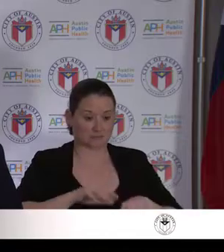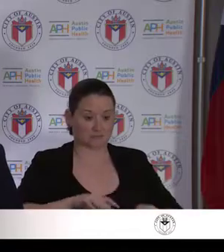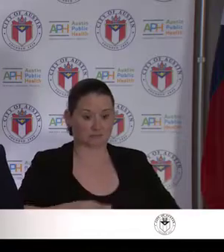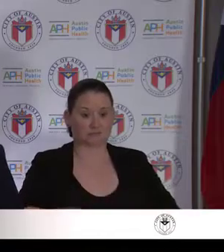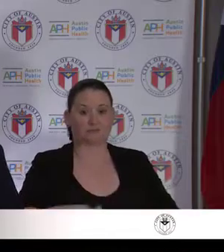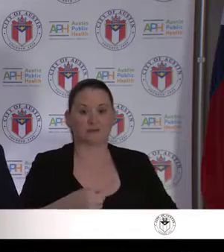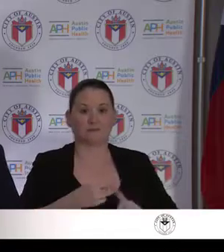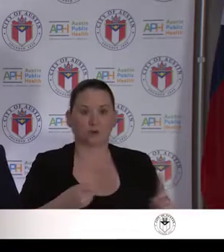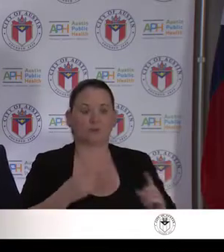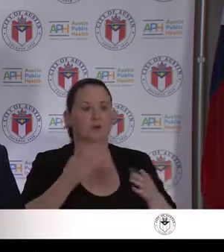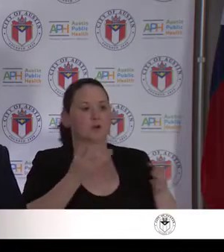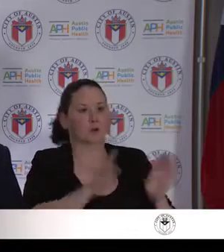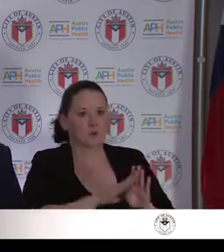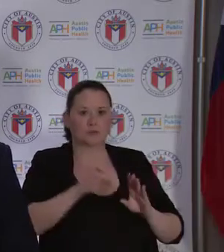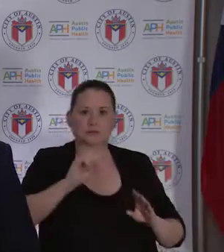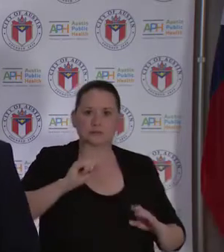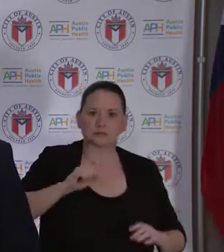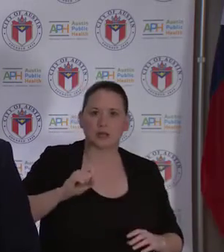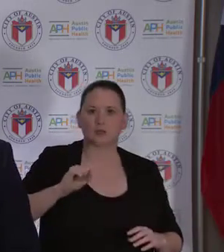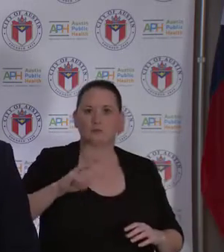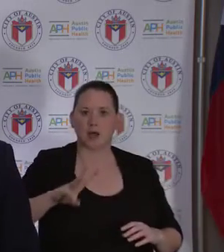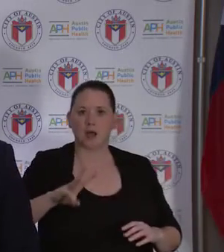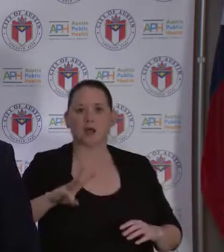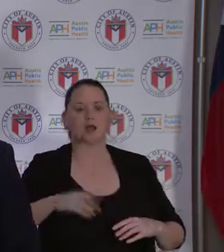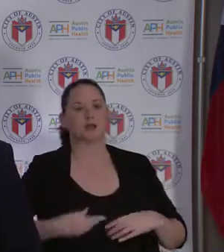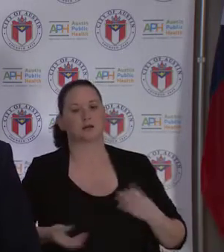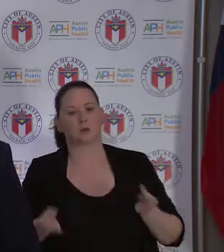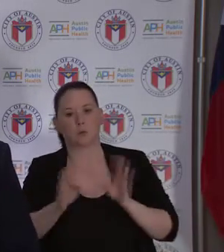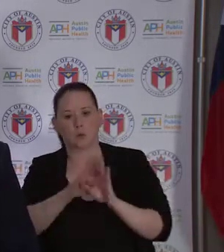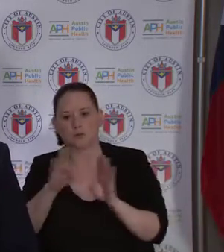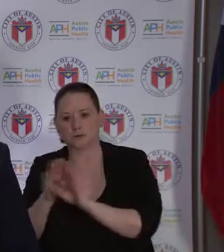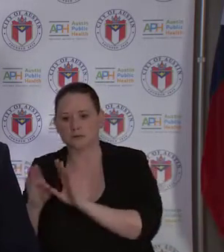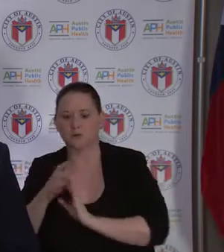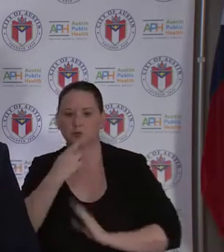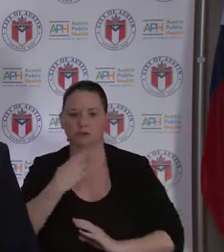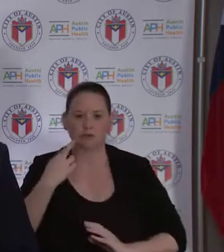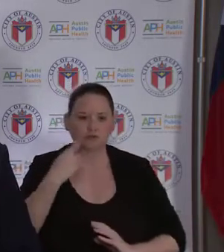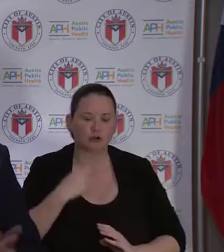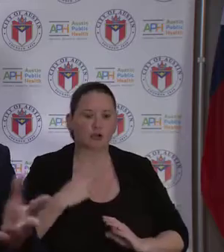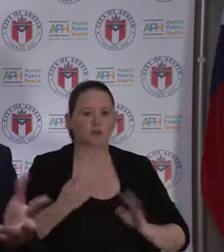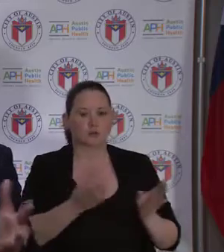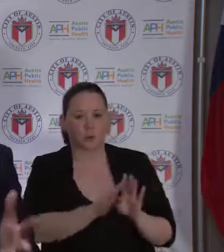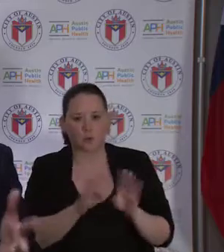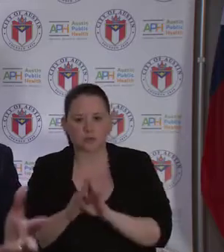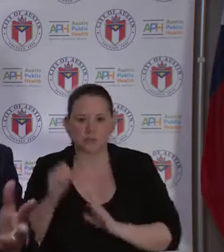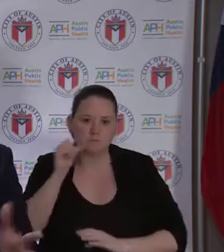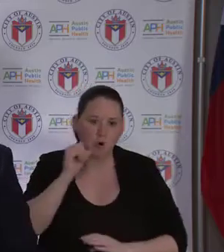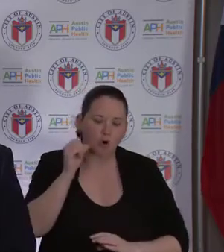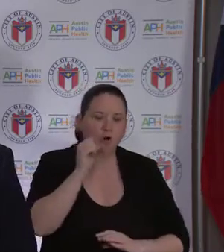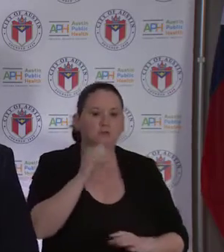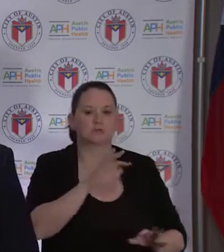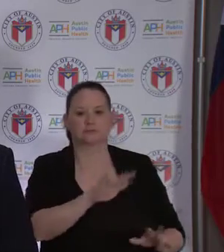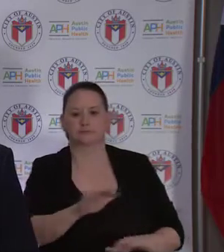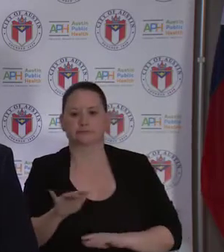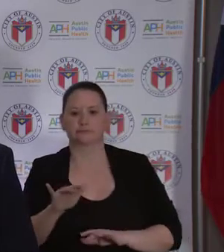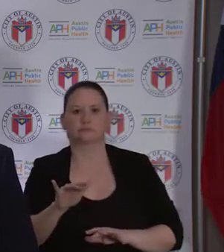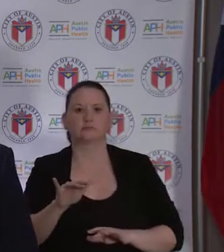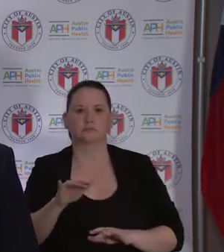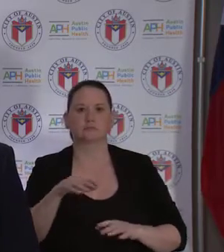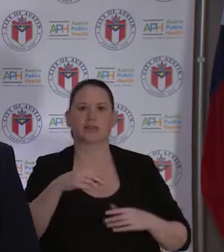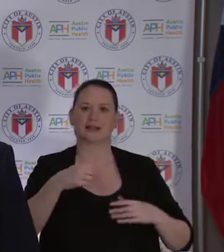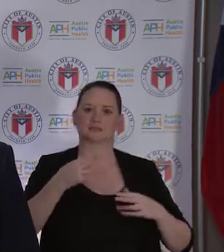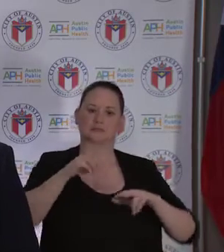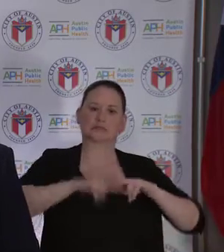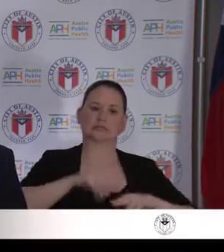repercussions of closing South by and closing restaurants and bars or in-house, in-site